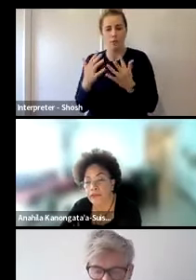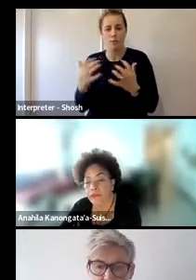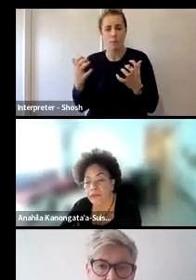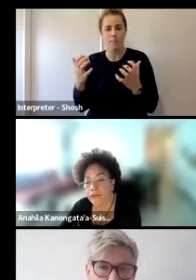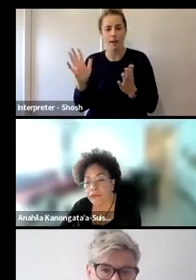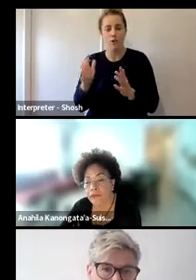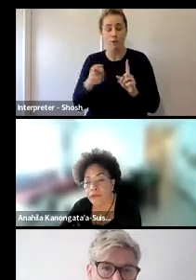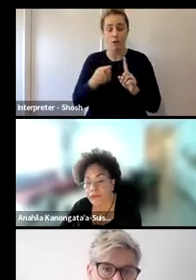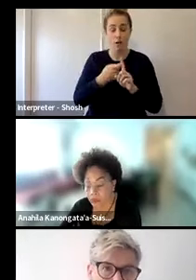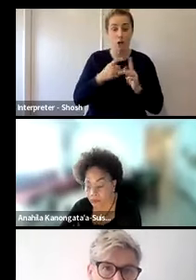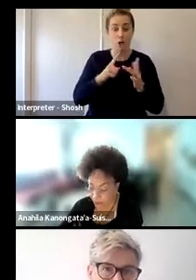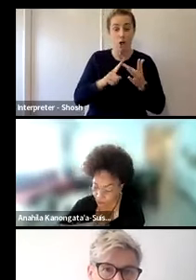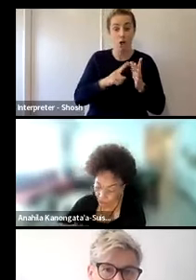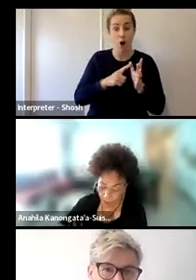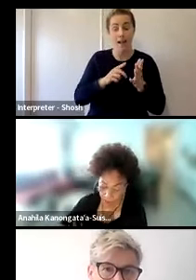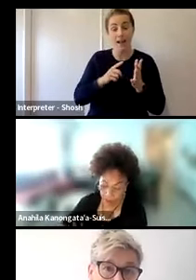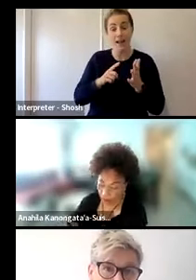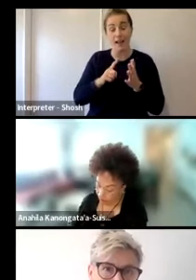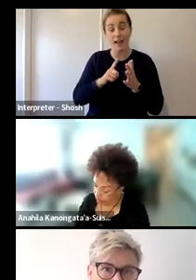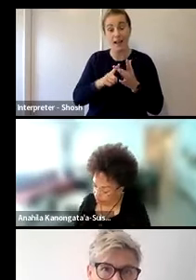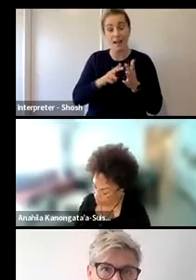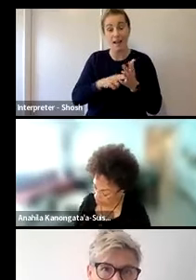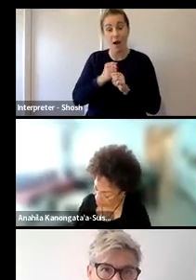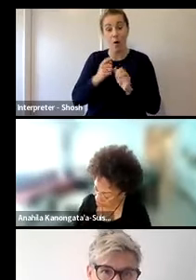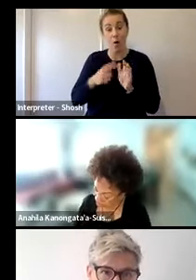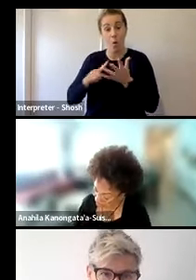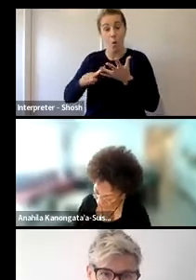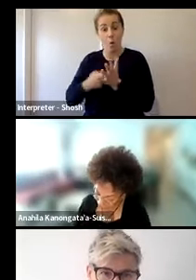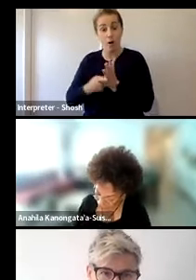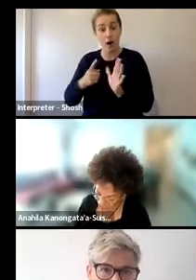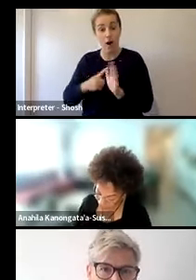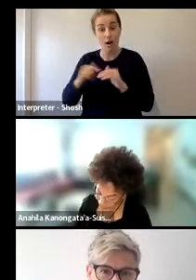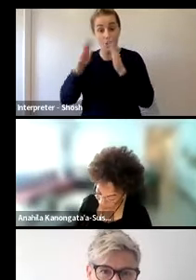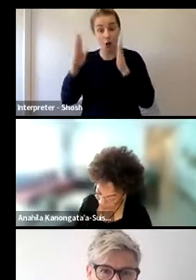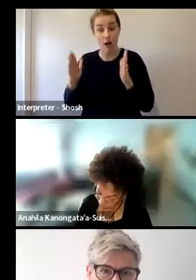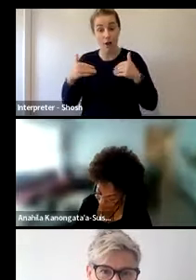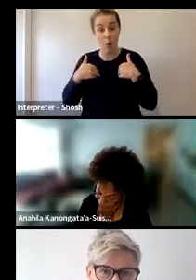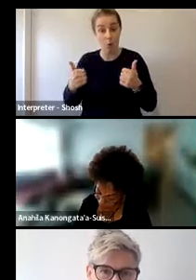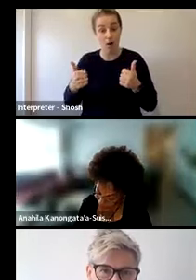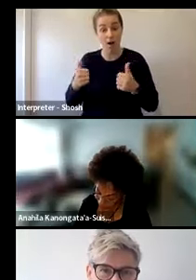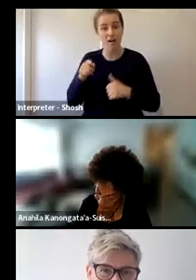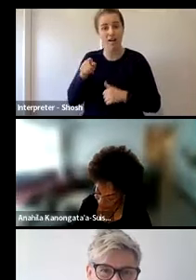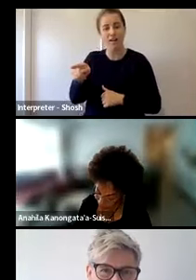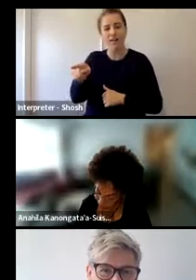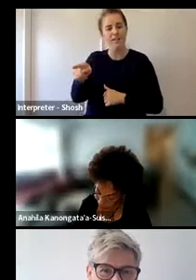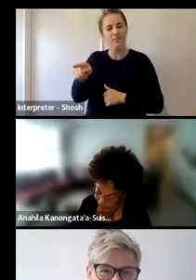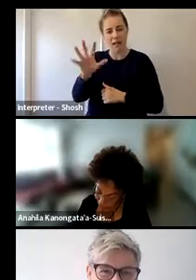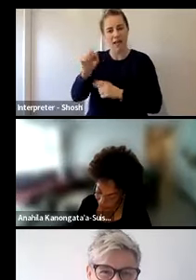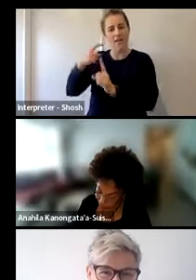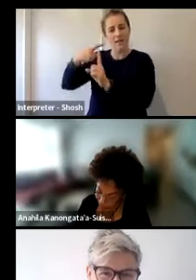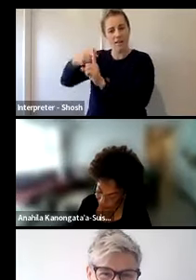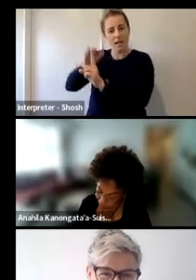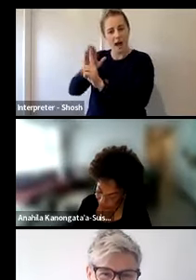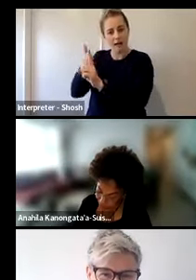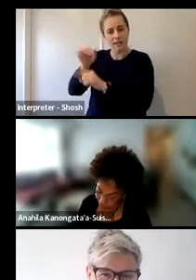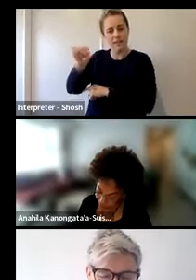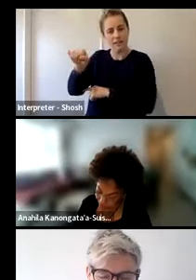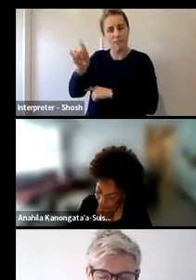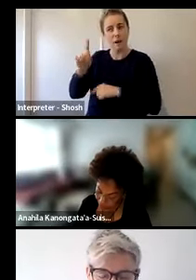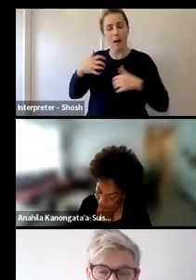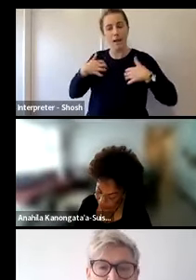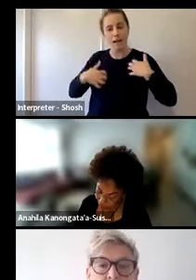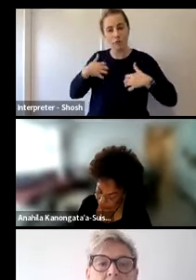Karena as a state authority who's got a target, but I guess we're really interested in